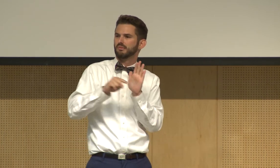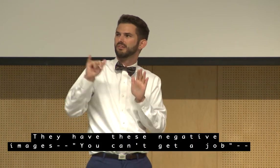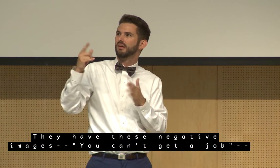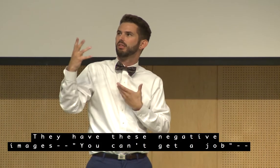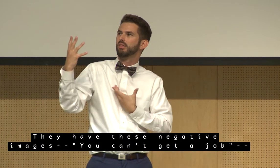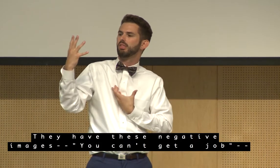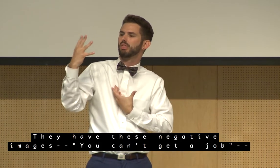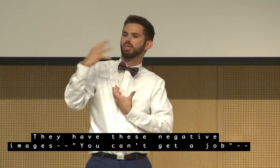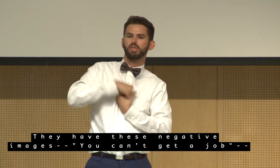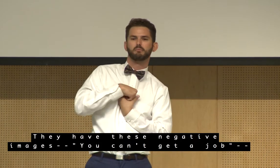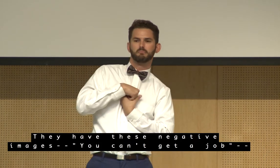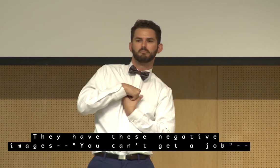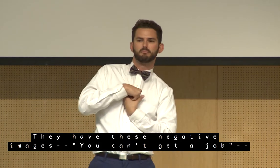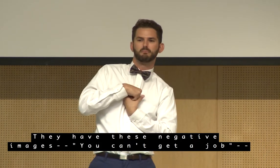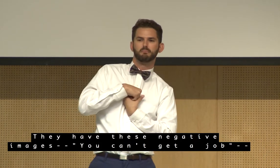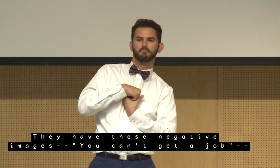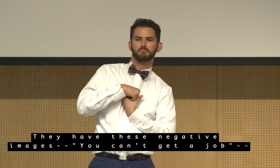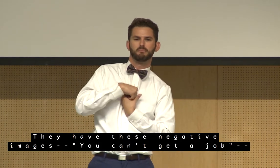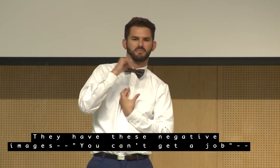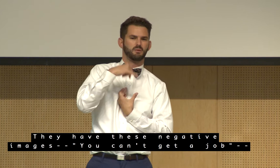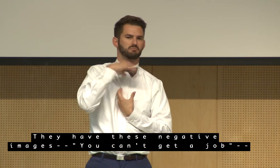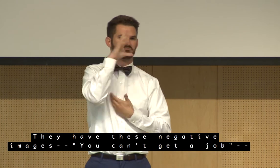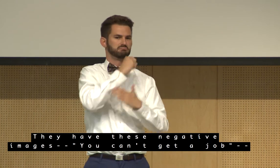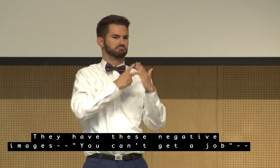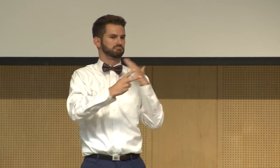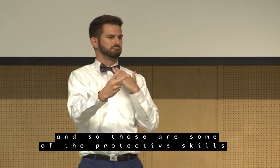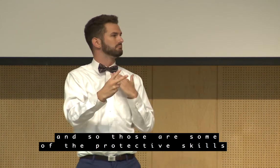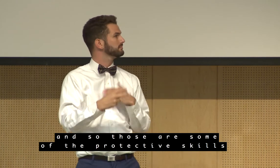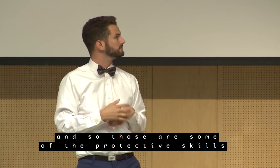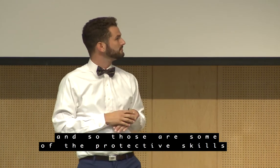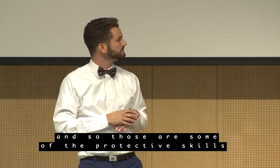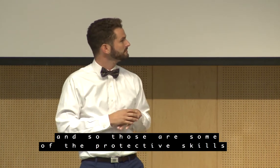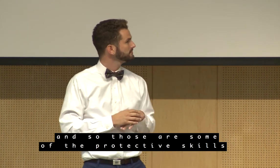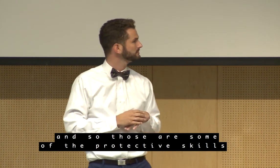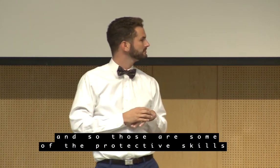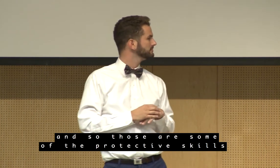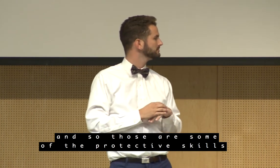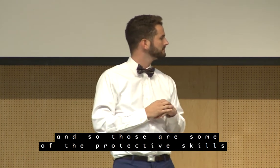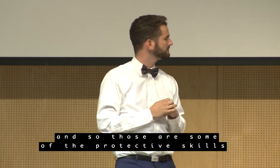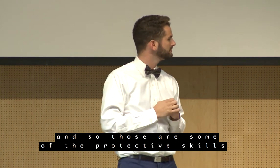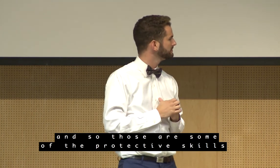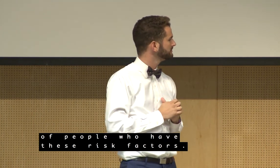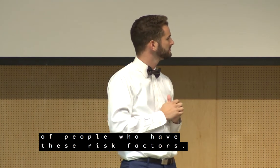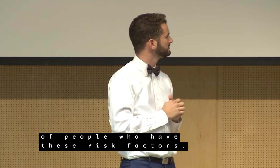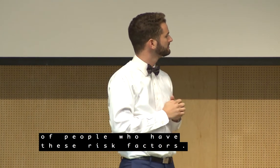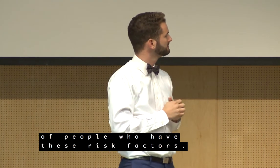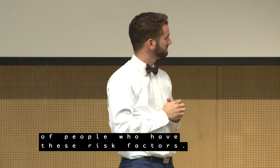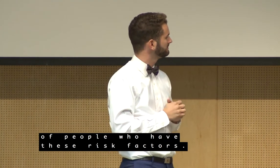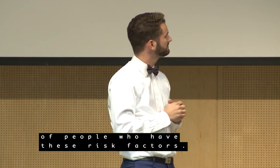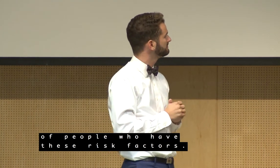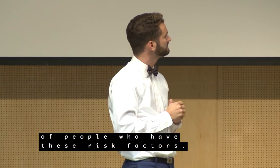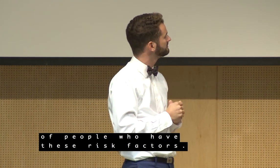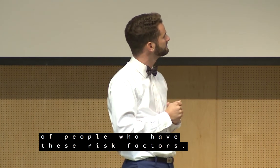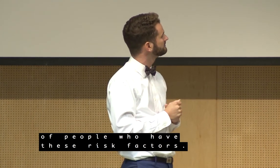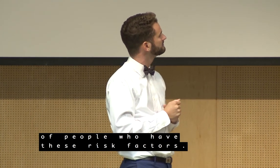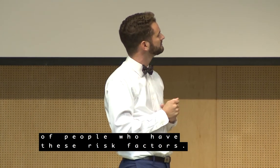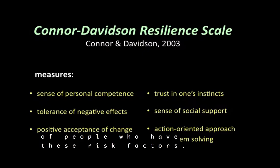have these negative images, you can't get a job. And so those are some of the predictive skills of people who have these risk factors.